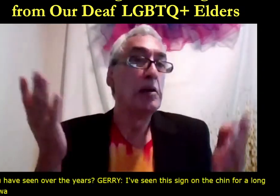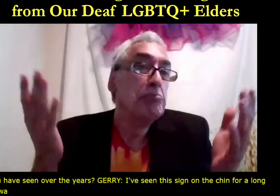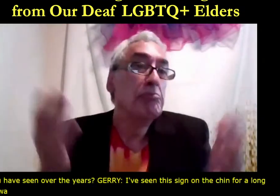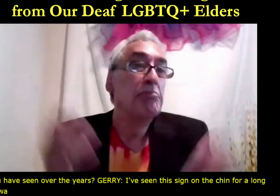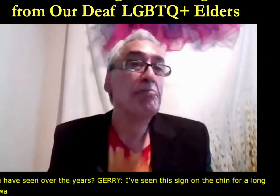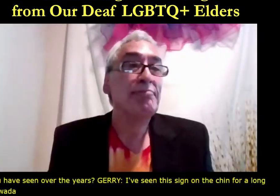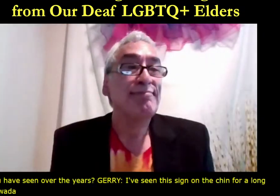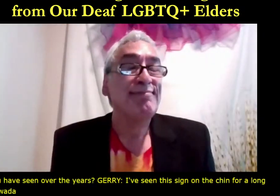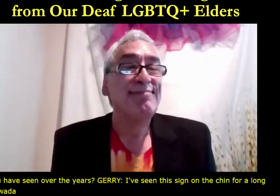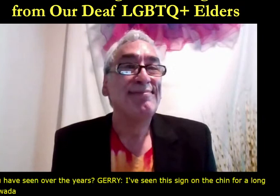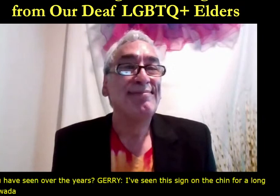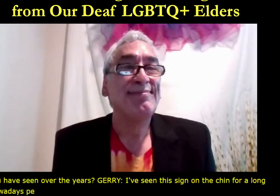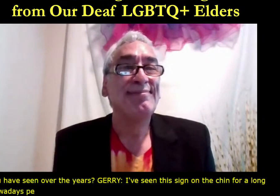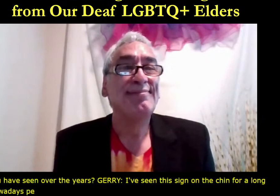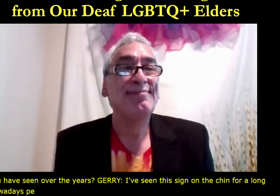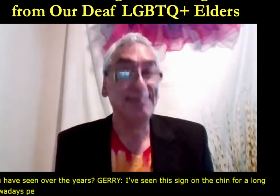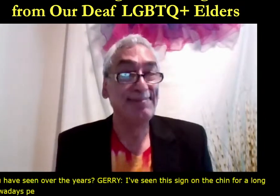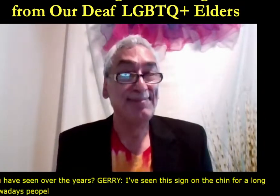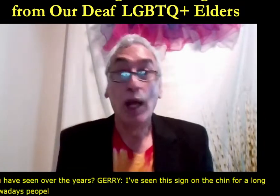you know because gay mean happy or whatever